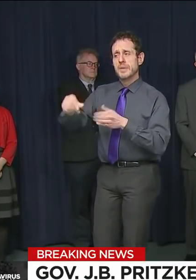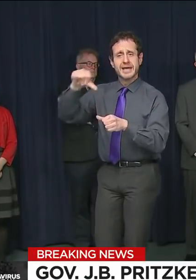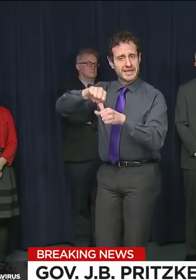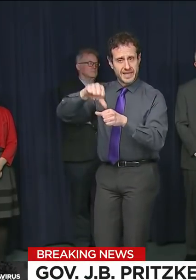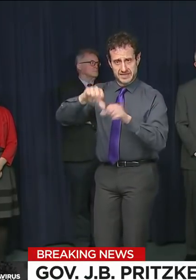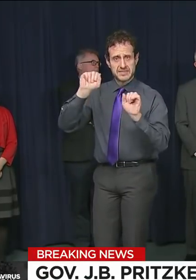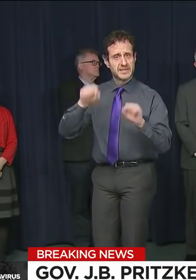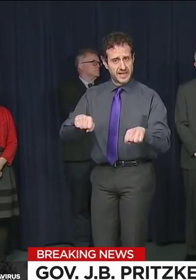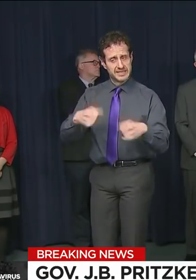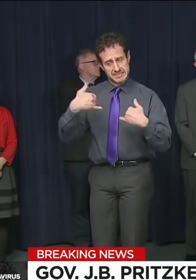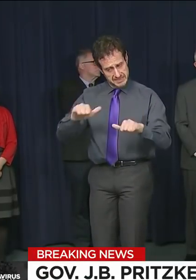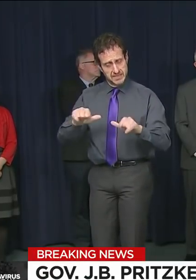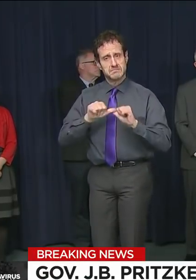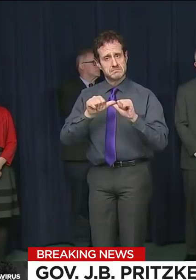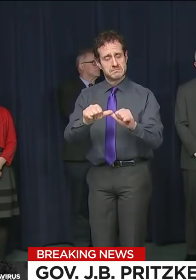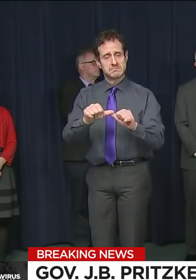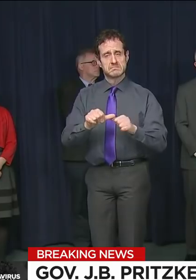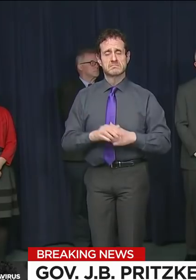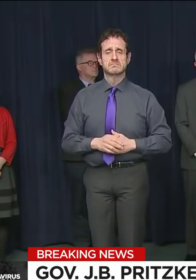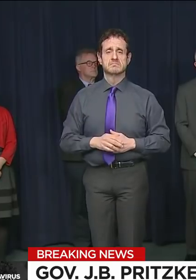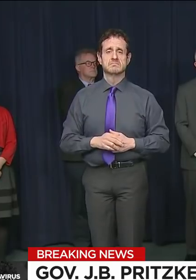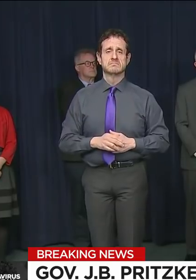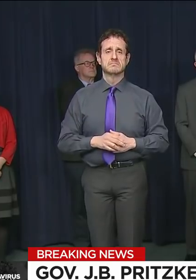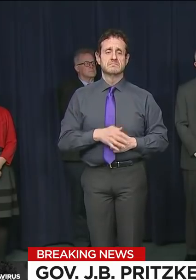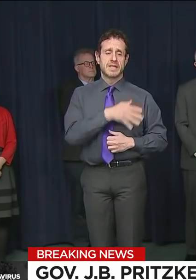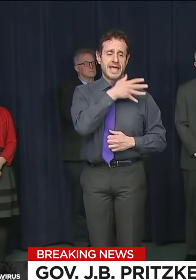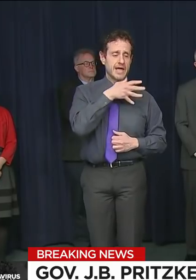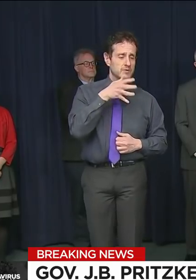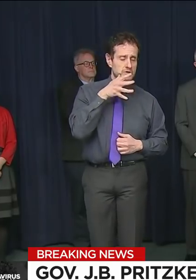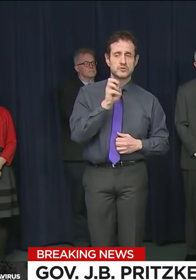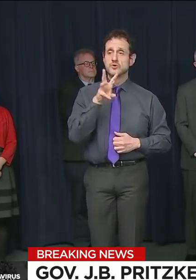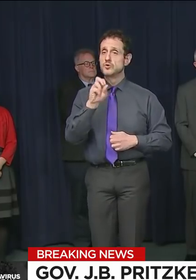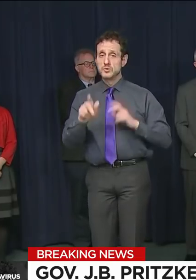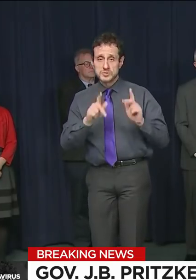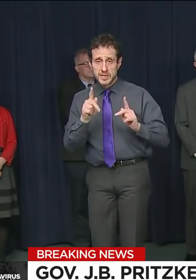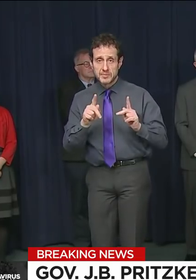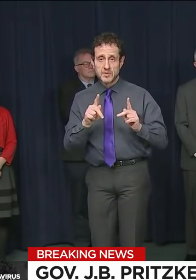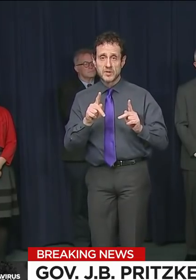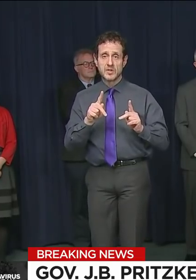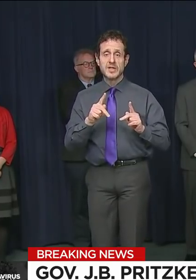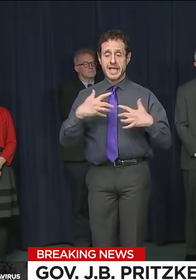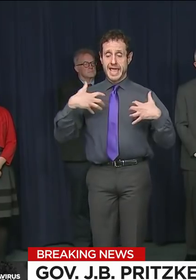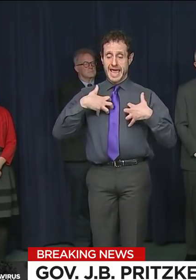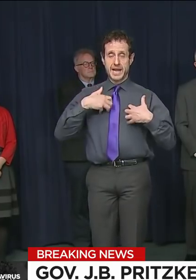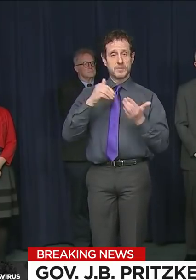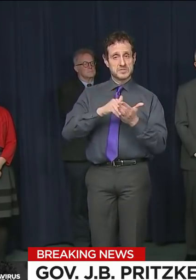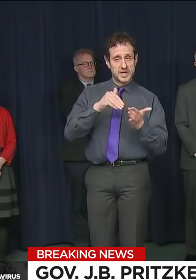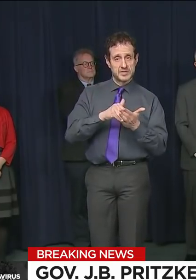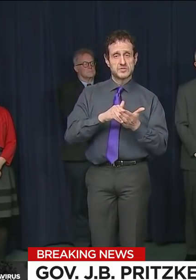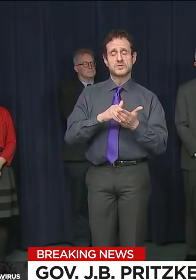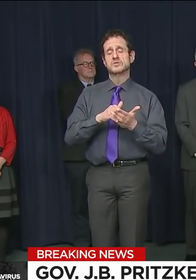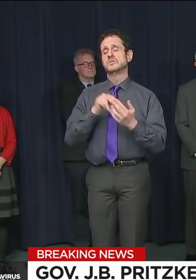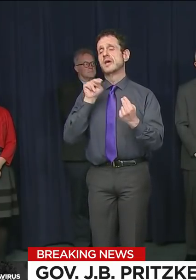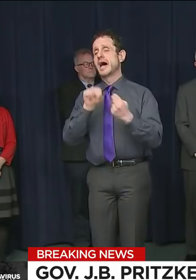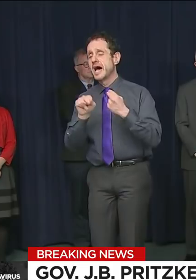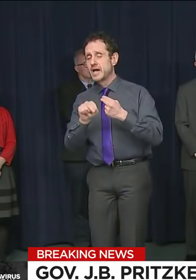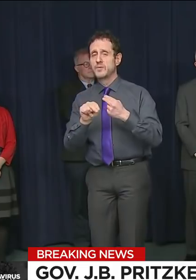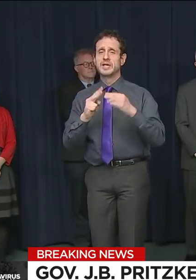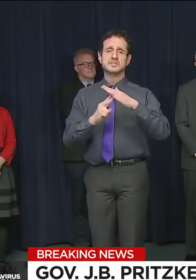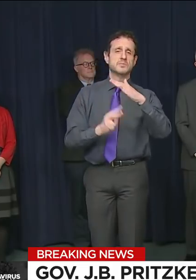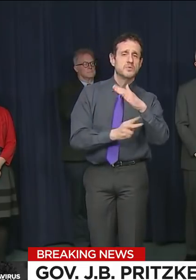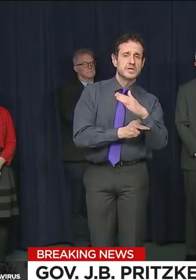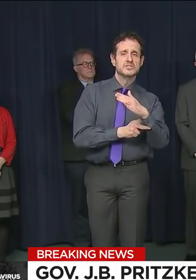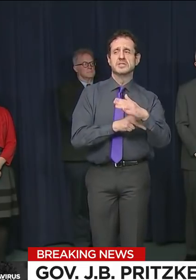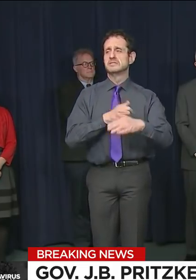Agriculture and the press, veterinarians and plumbers, laundromats and banks, roads, bridges, and transit, the